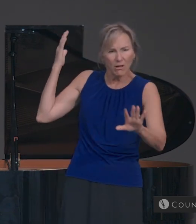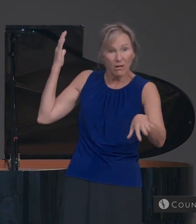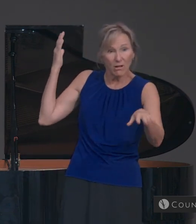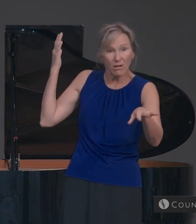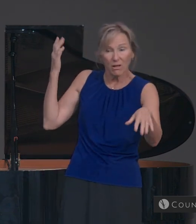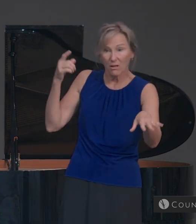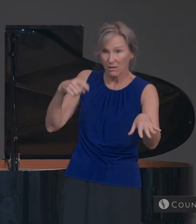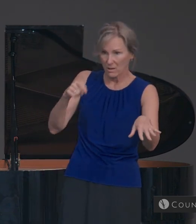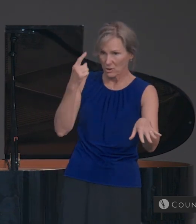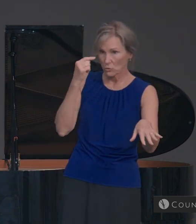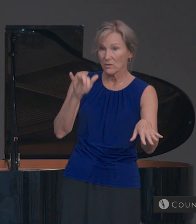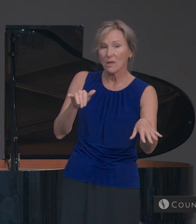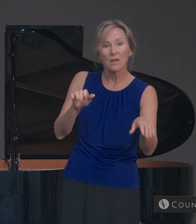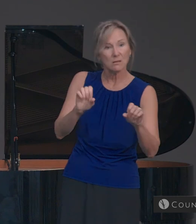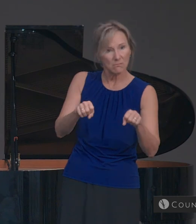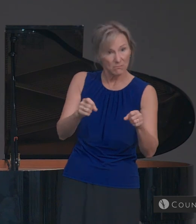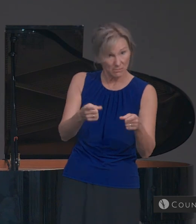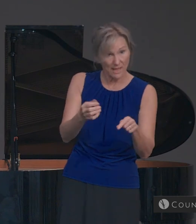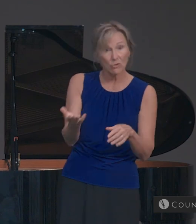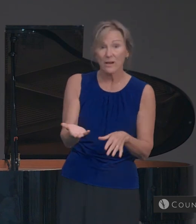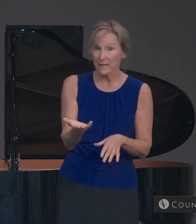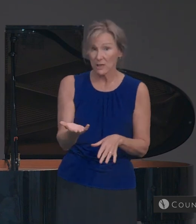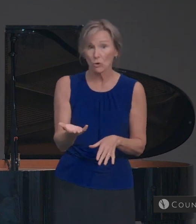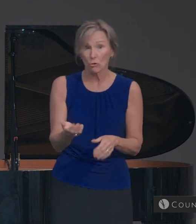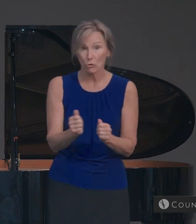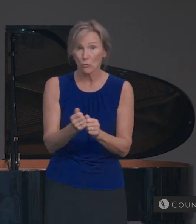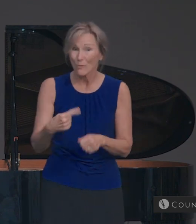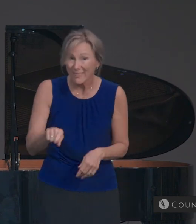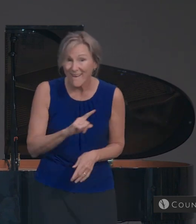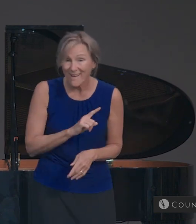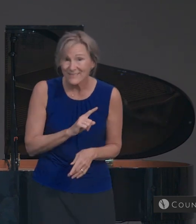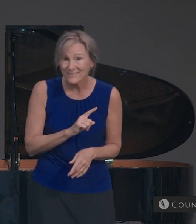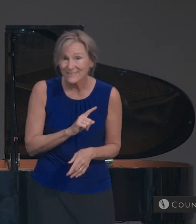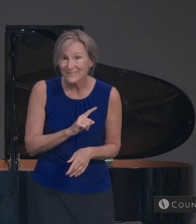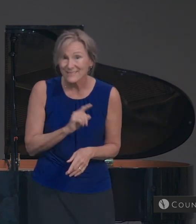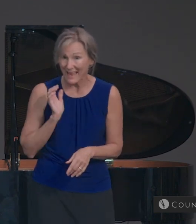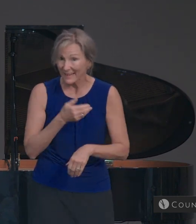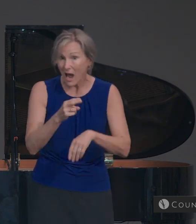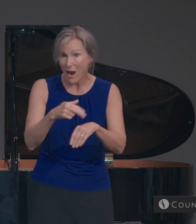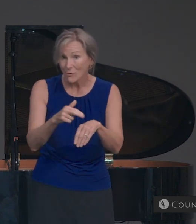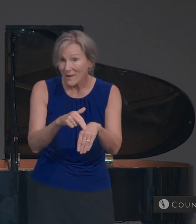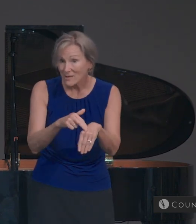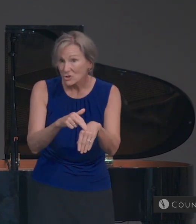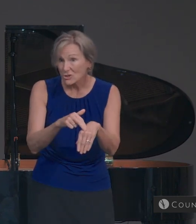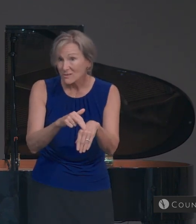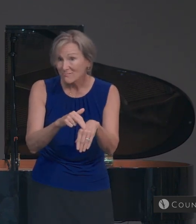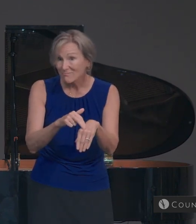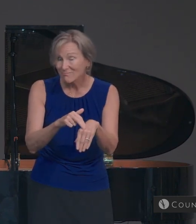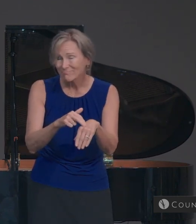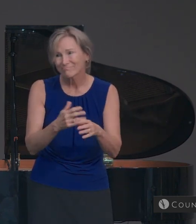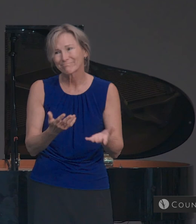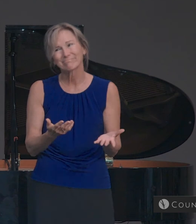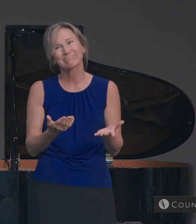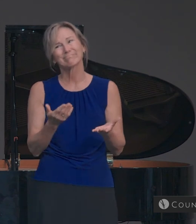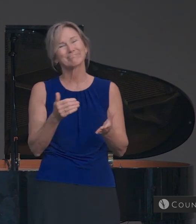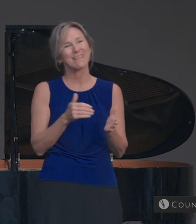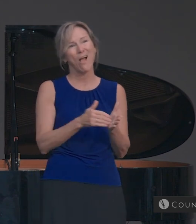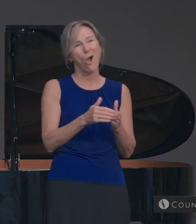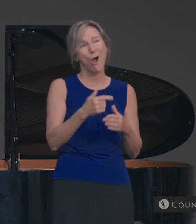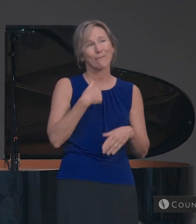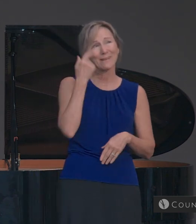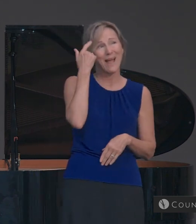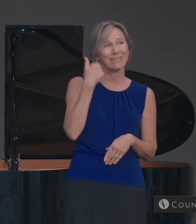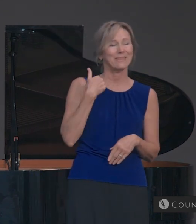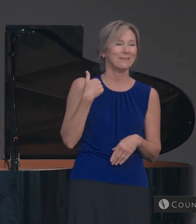here? Do you think it can happen here? I think that we've given up at